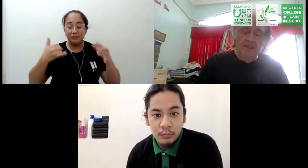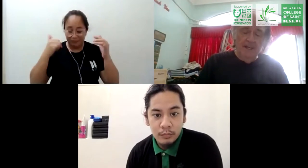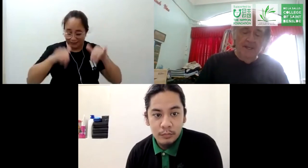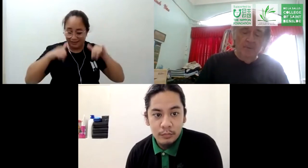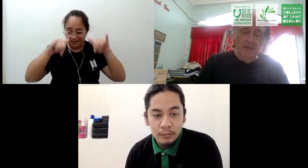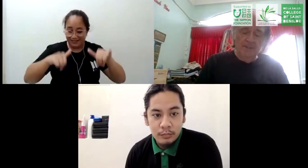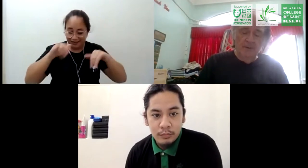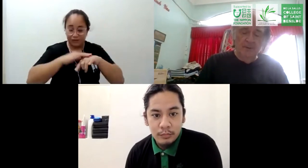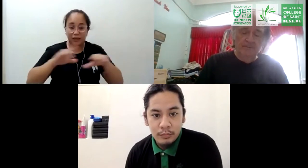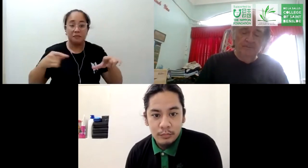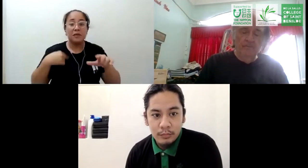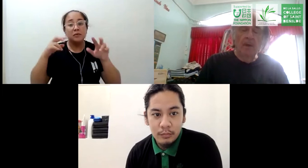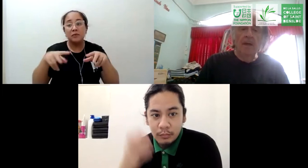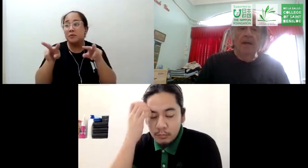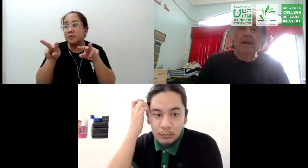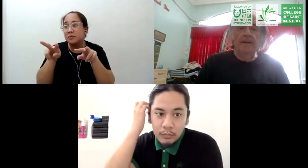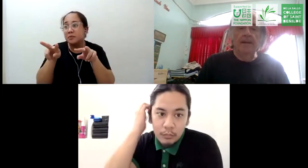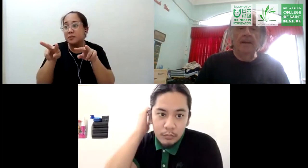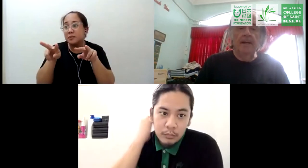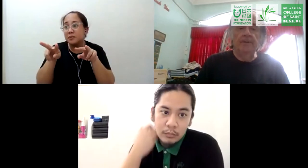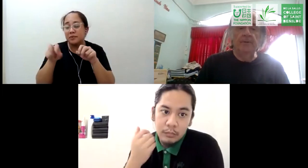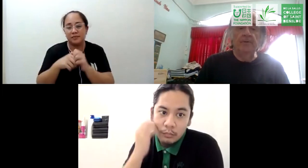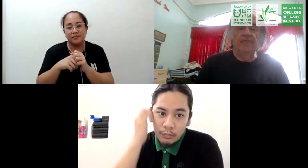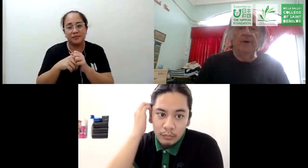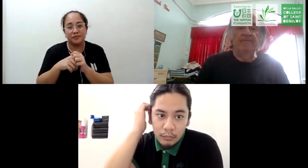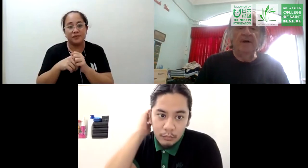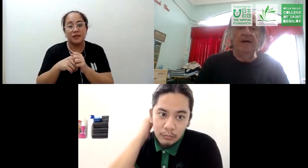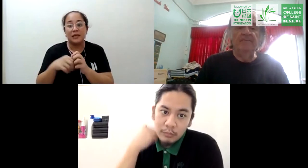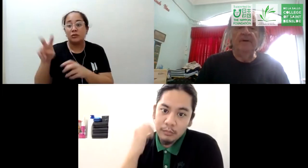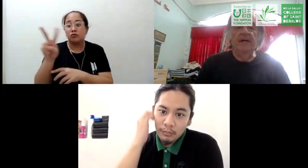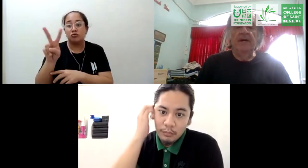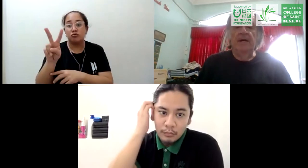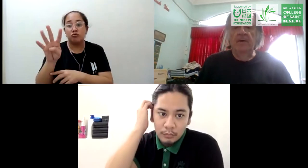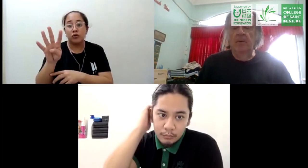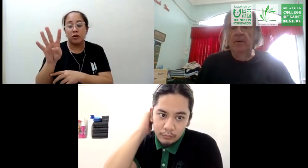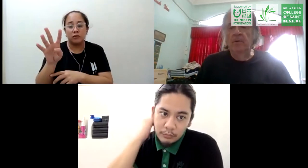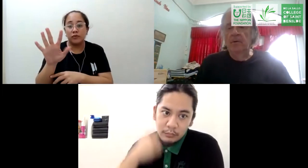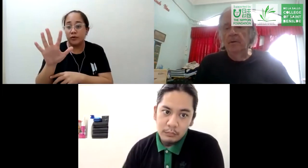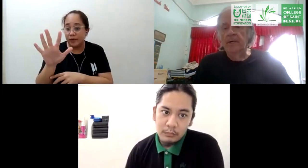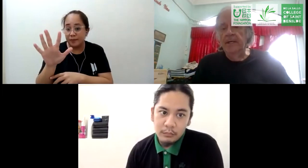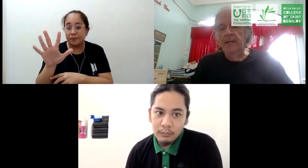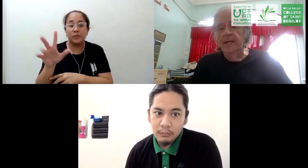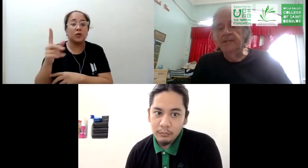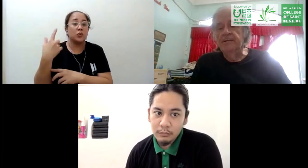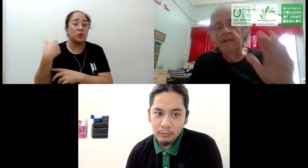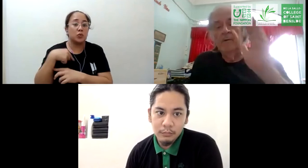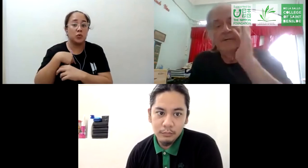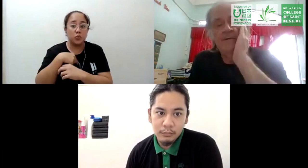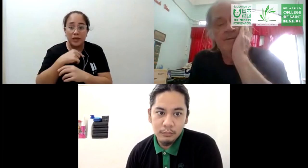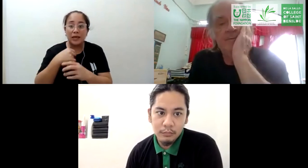stay and watch the group. And then at 2:45, we will look at any last minute questions you may